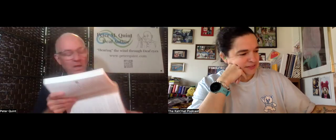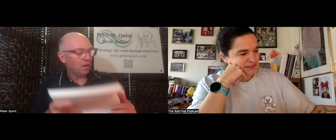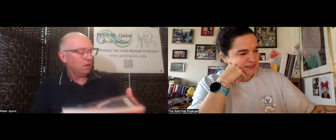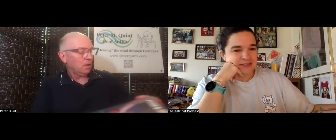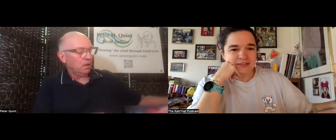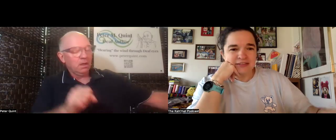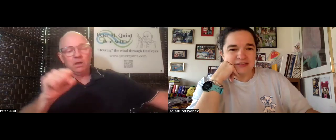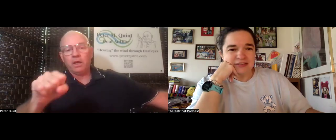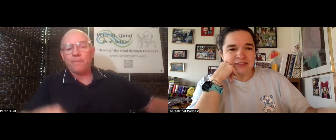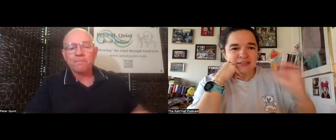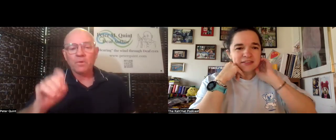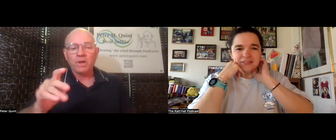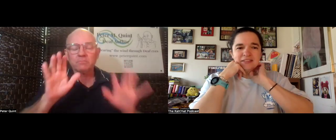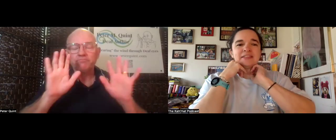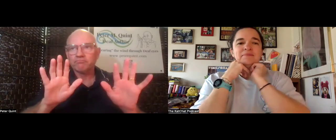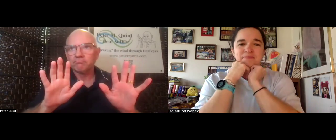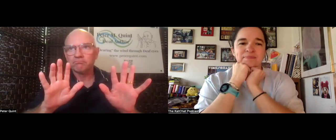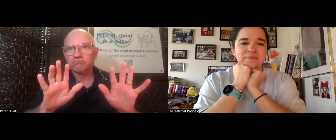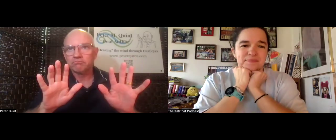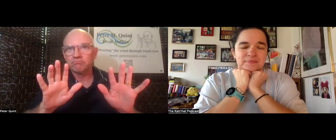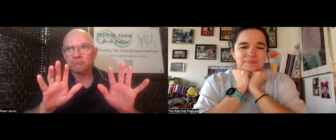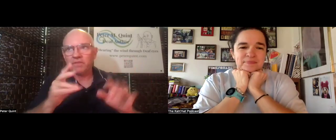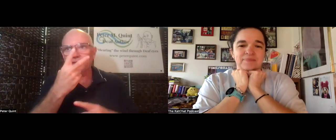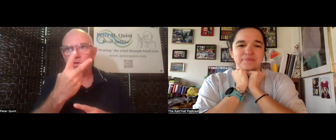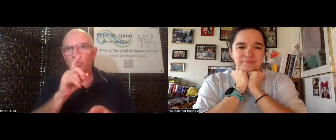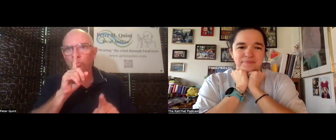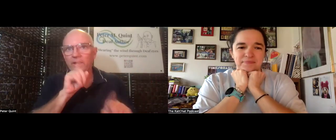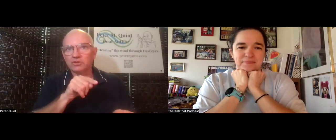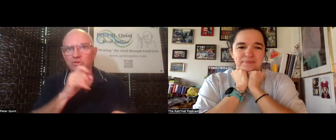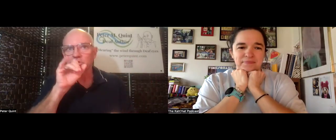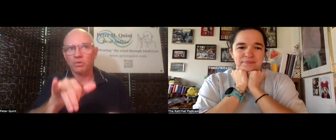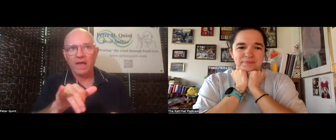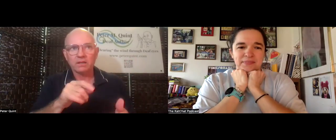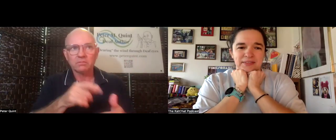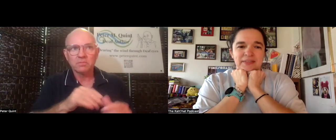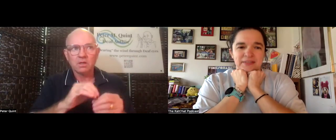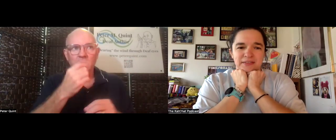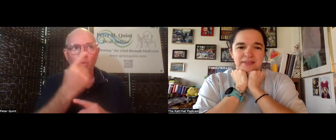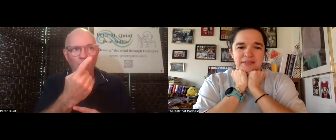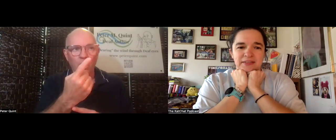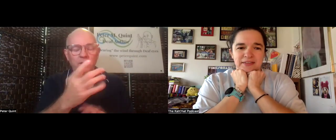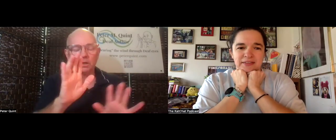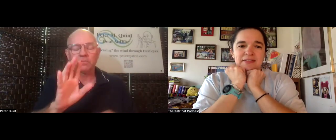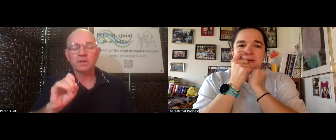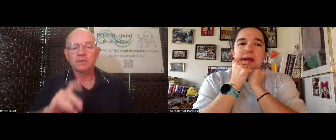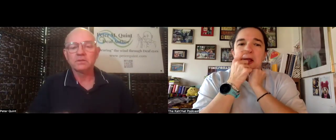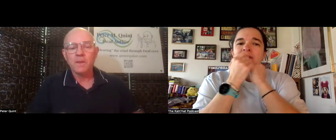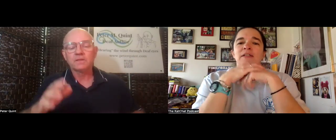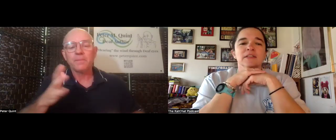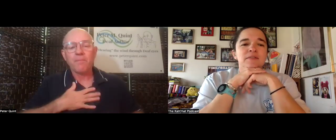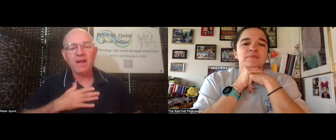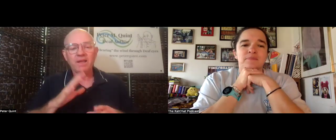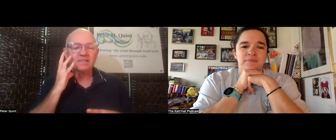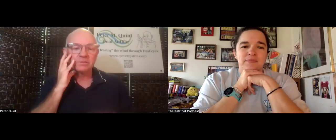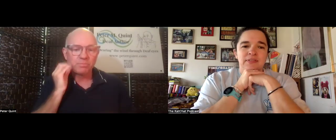Okay, yeah. Okay, I think two answers to that. Number one is,